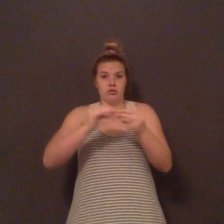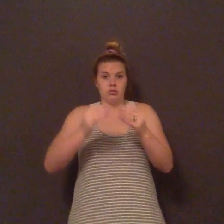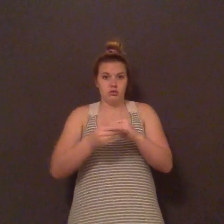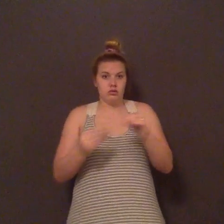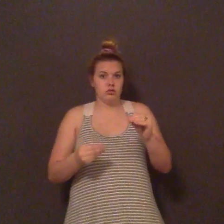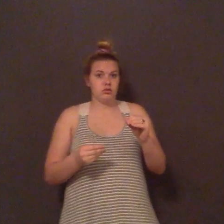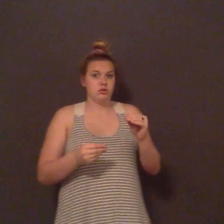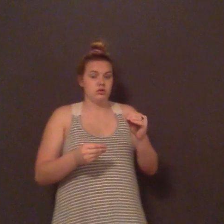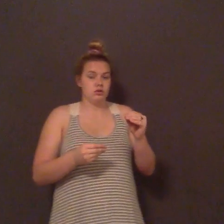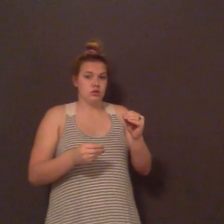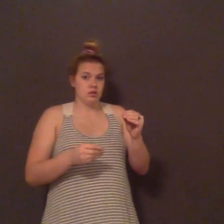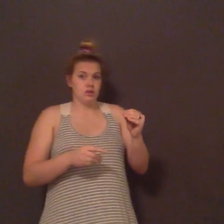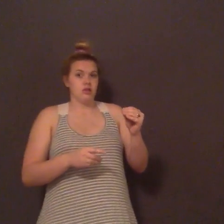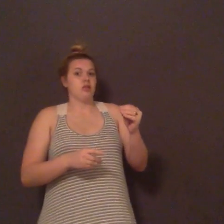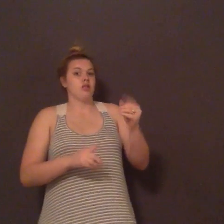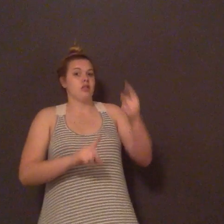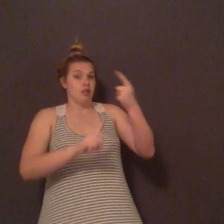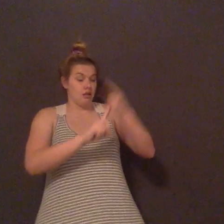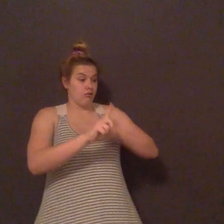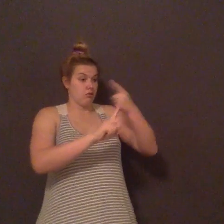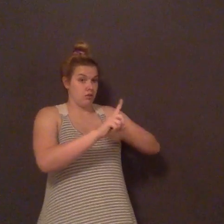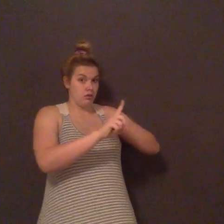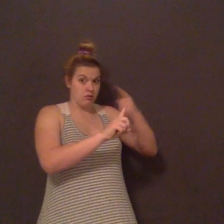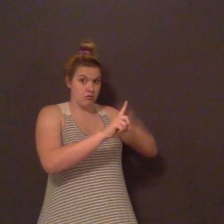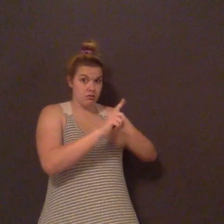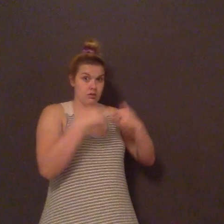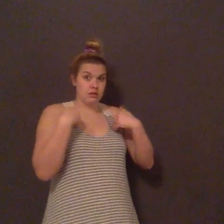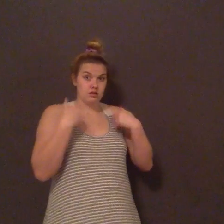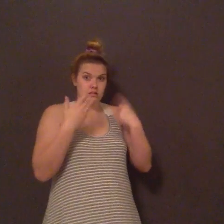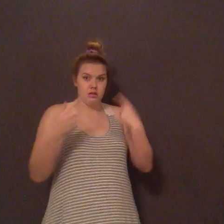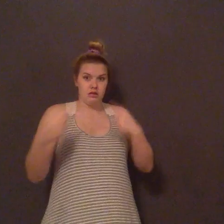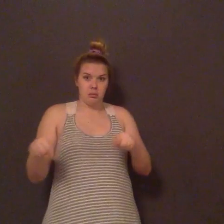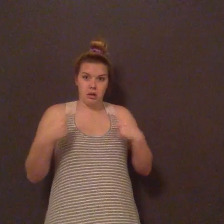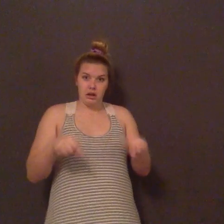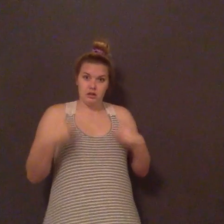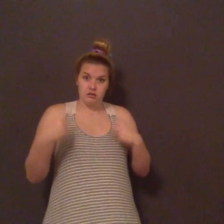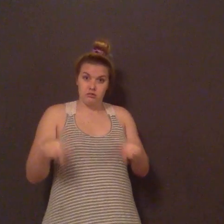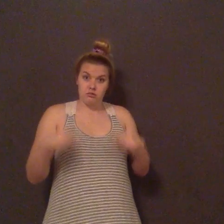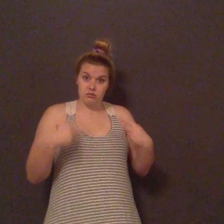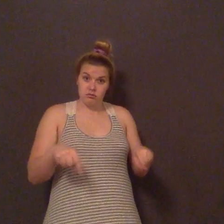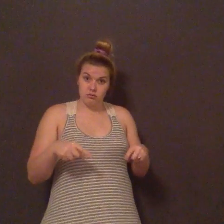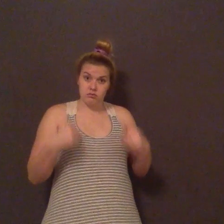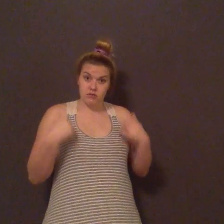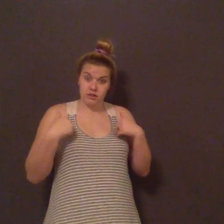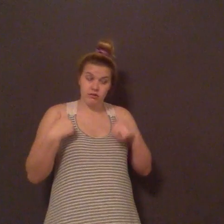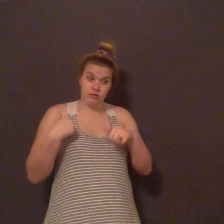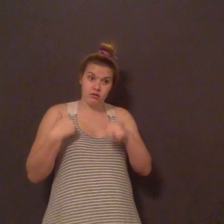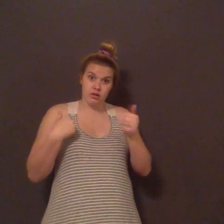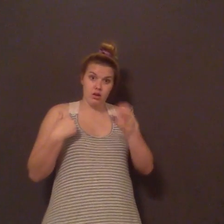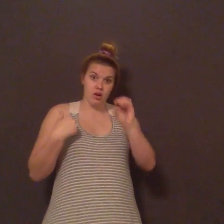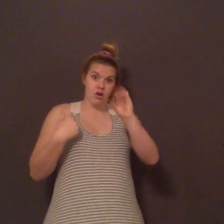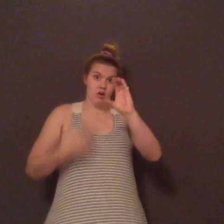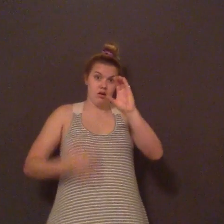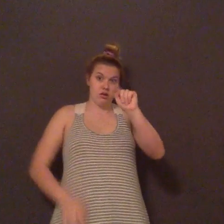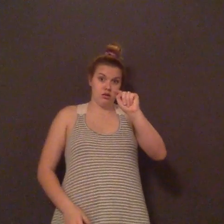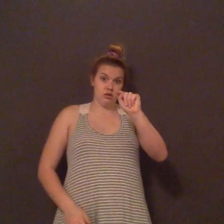university sponsors a debate that is also open to the public. My department will be hosting the next one on October 19th. Why don't you